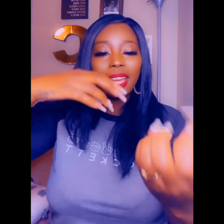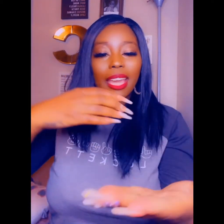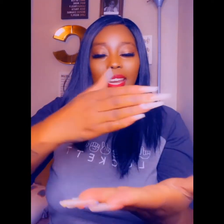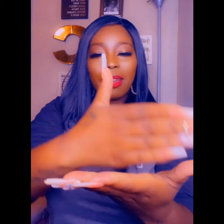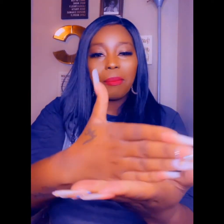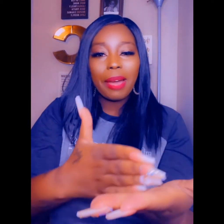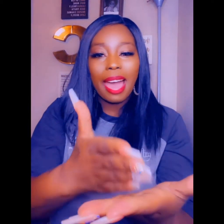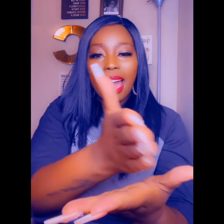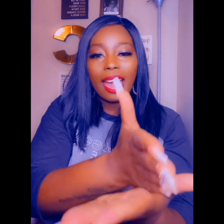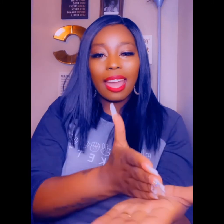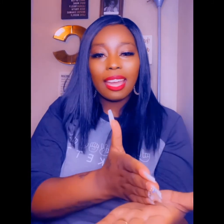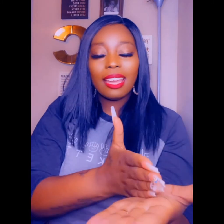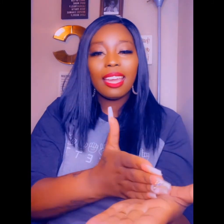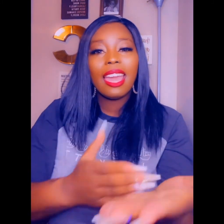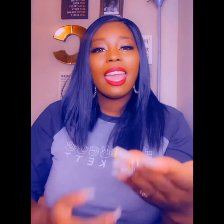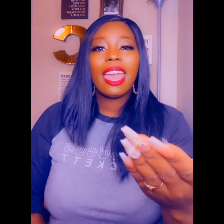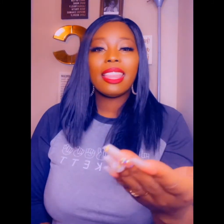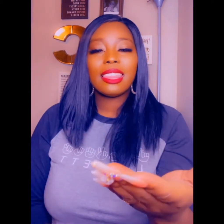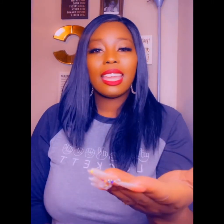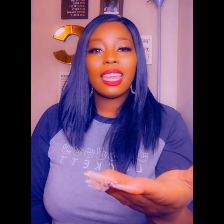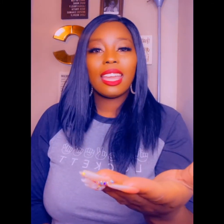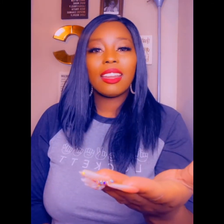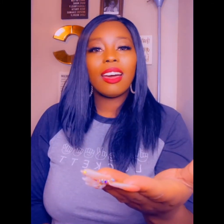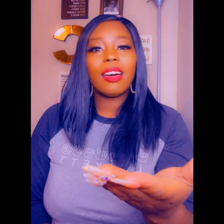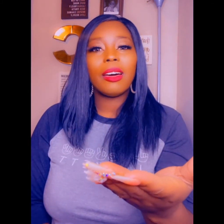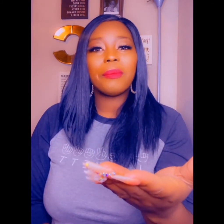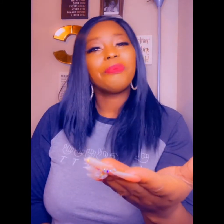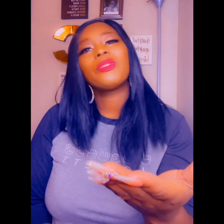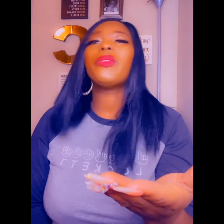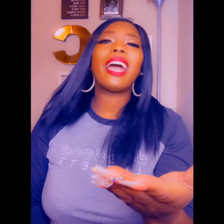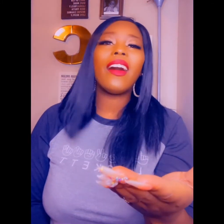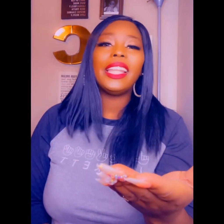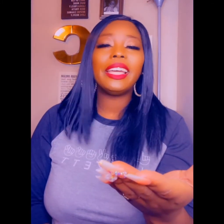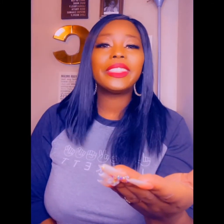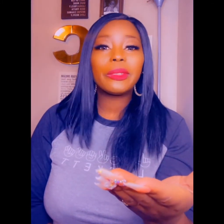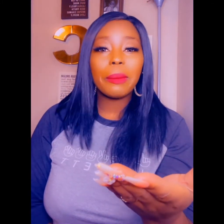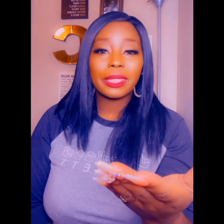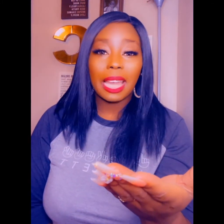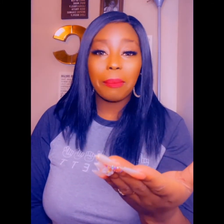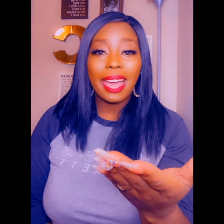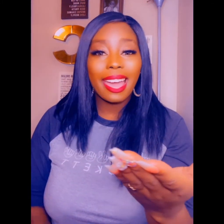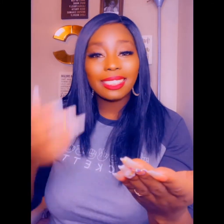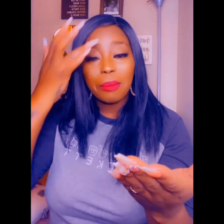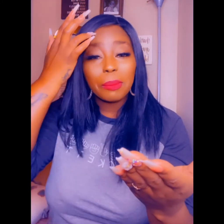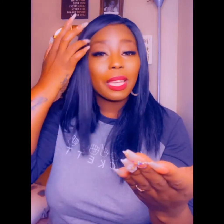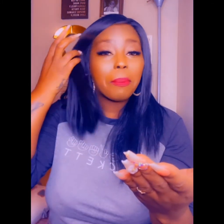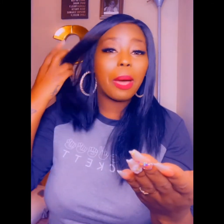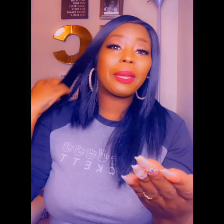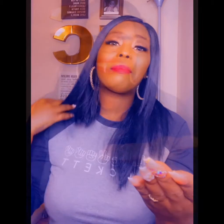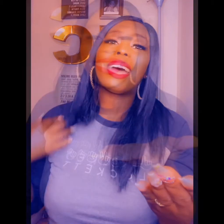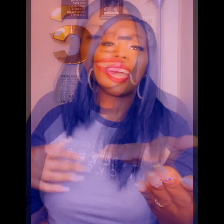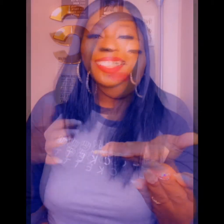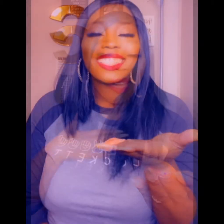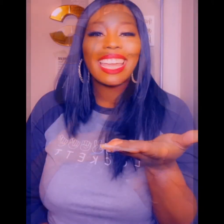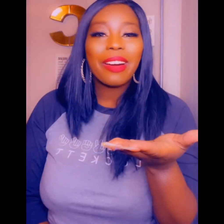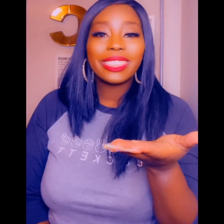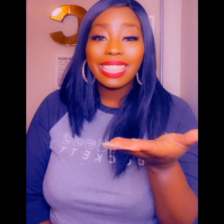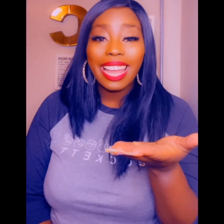Pumpkin pie. And then we all love sweet potato pie. Some people eat pumpkin pie. Like I was saying,